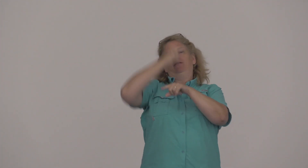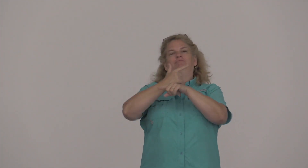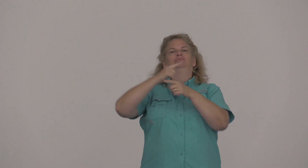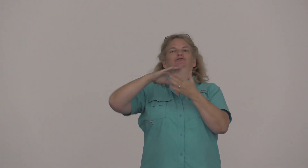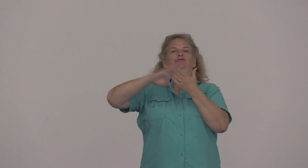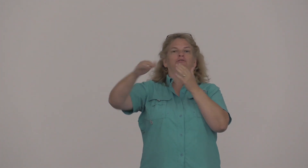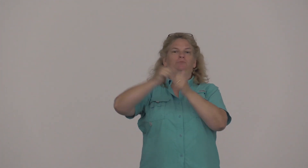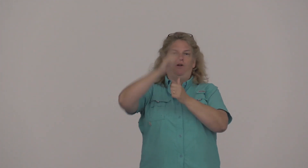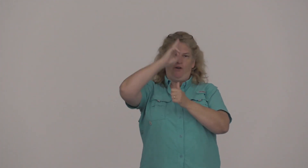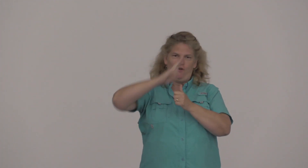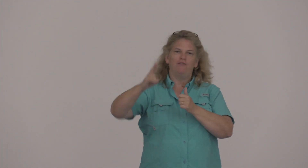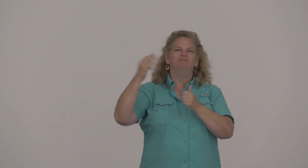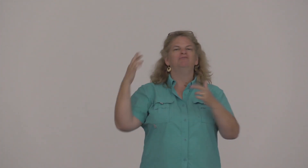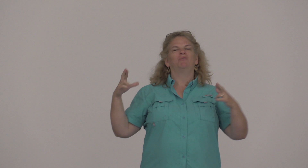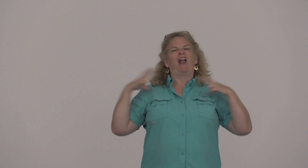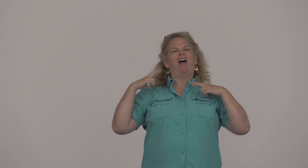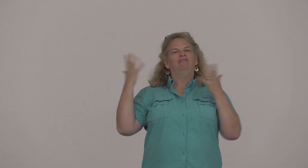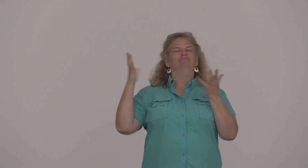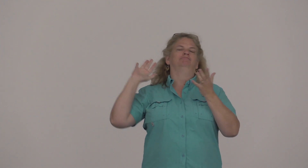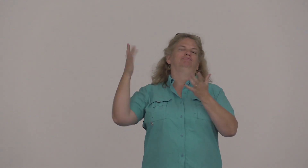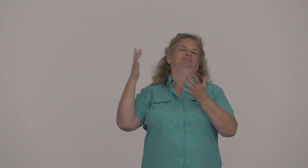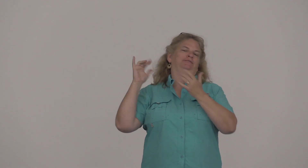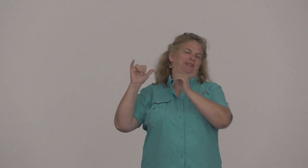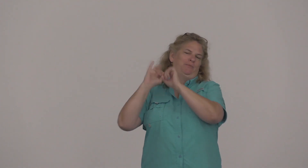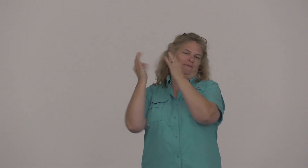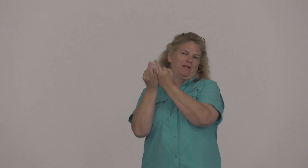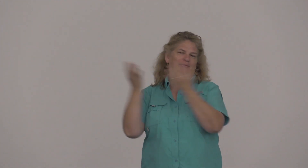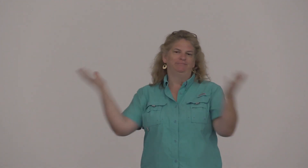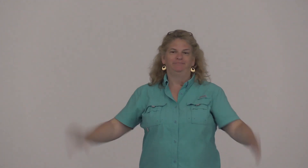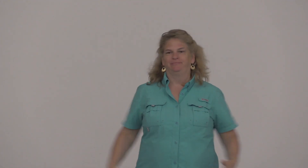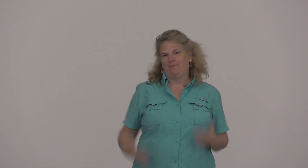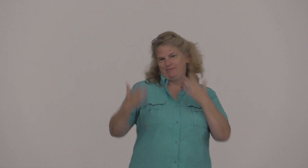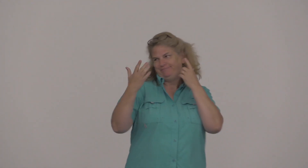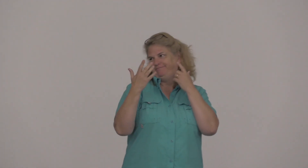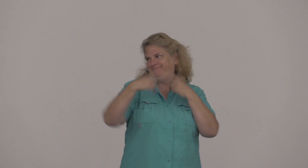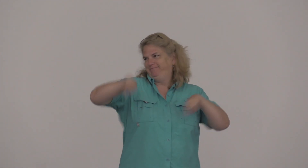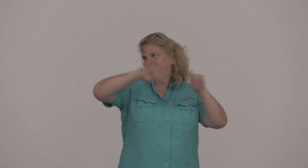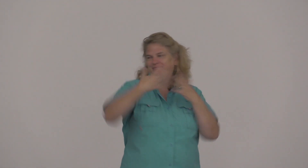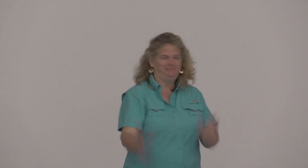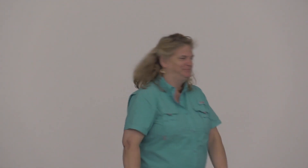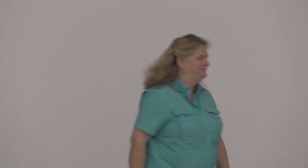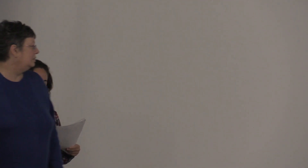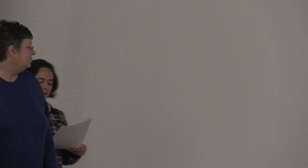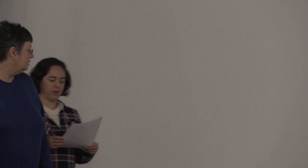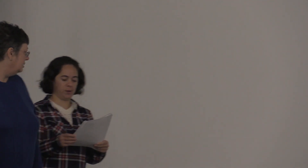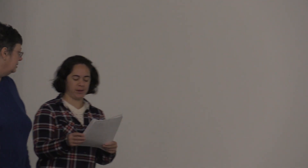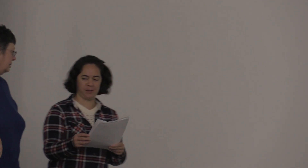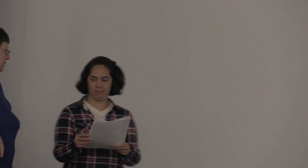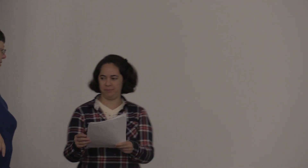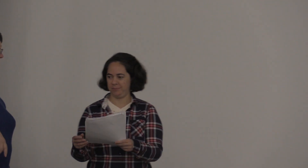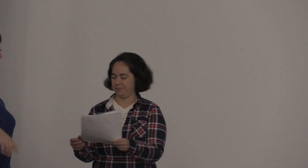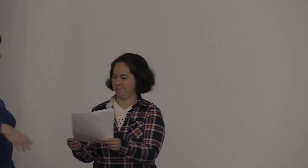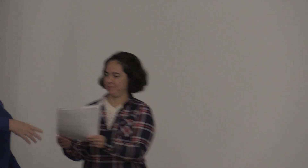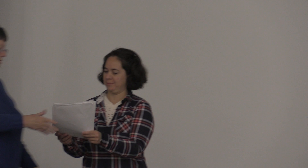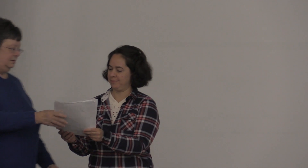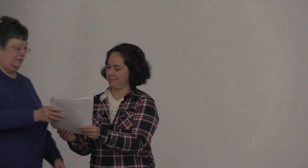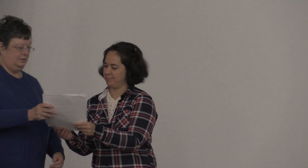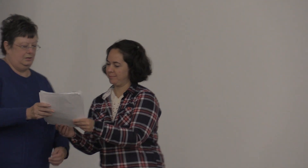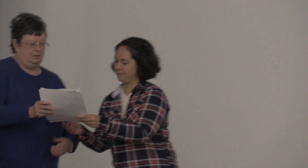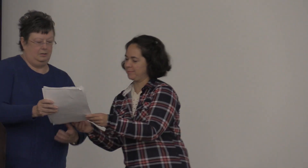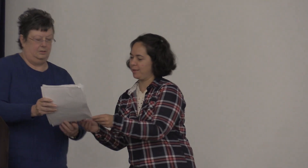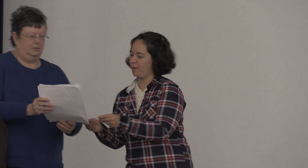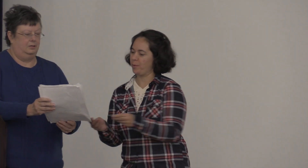and responsible for helicopters. And so, you know, they're all retired now, but I would like to honor my family.